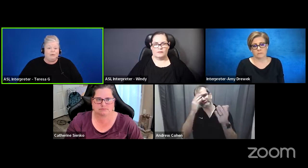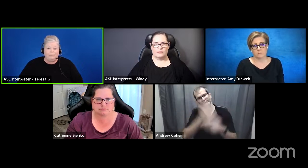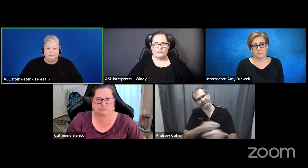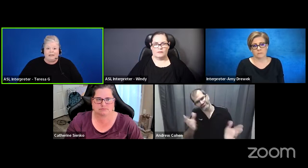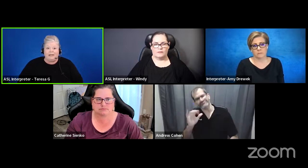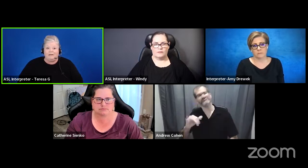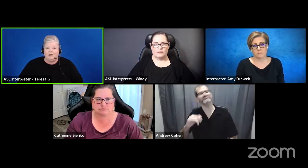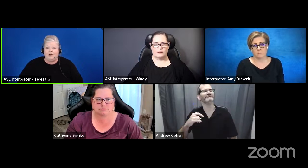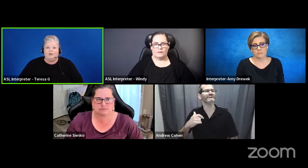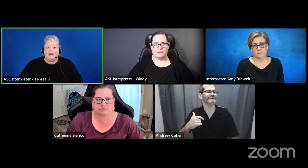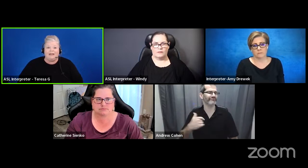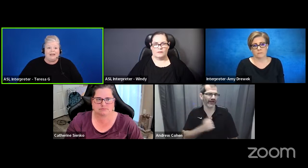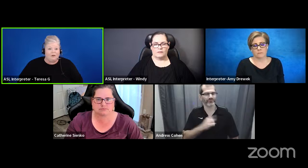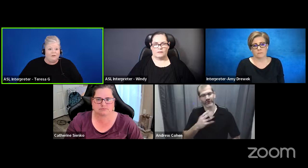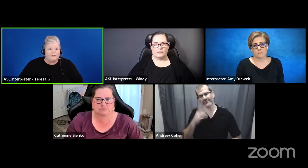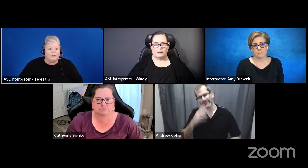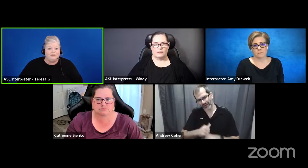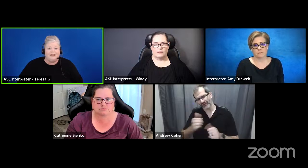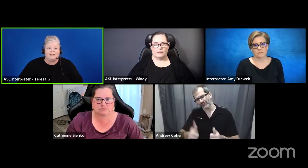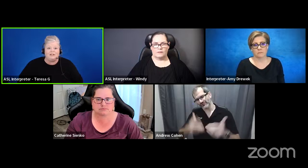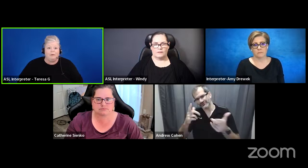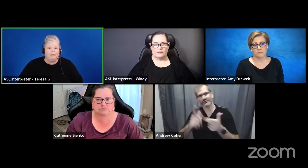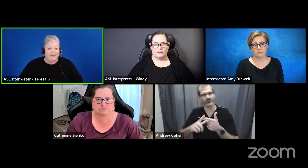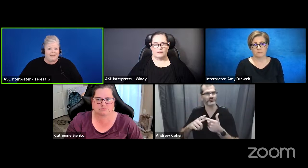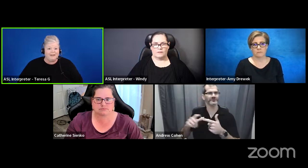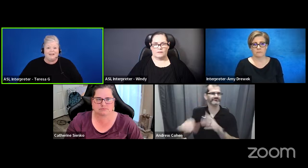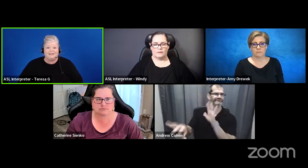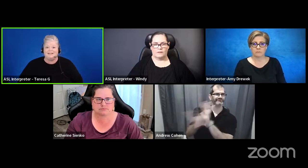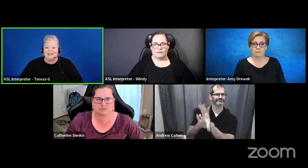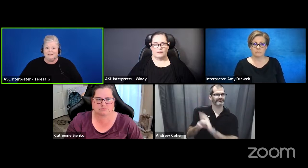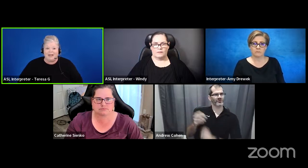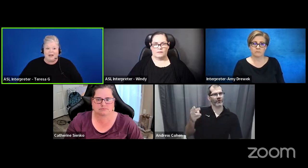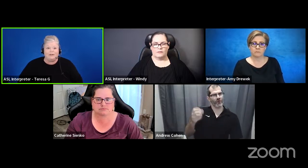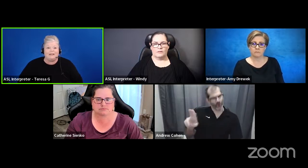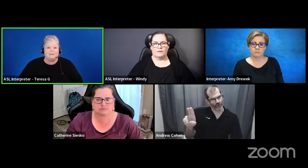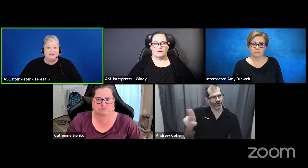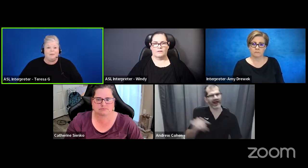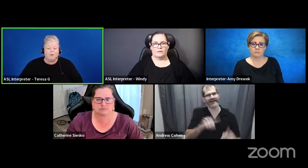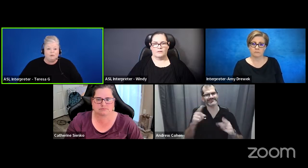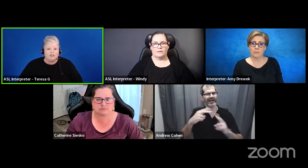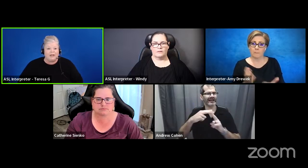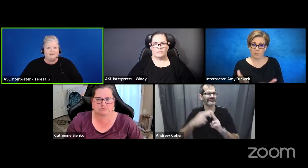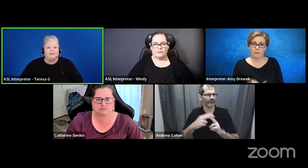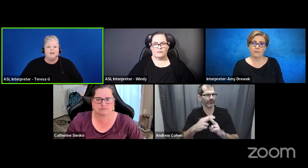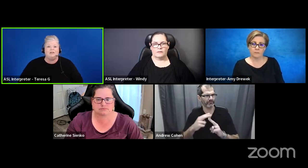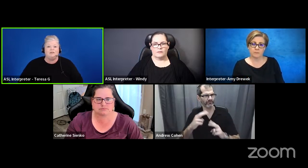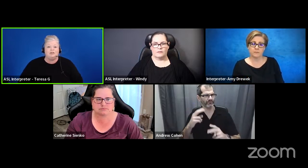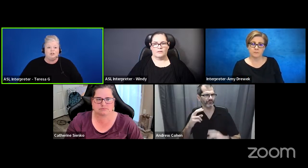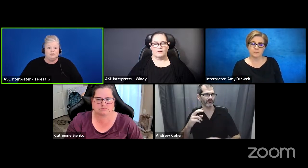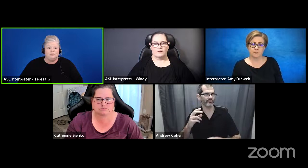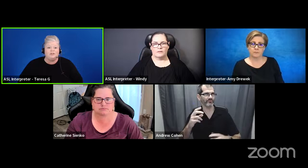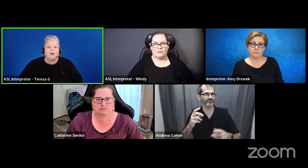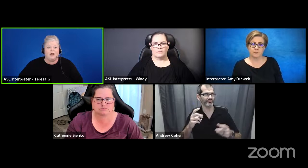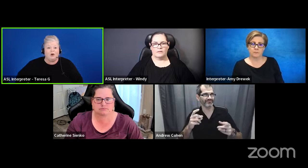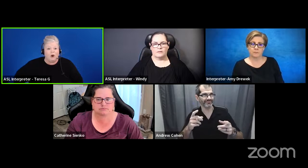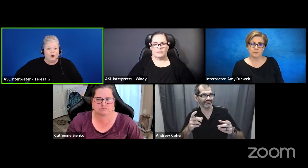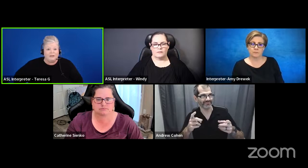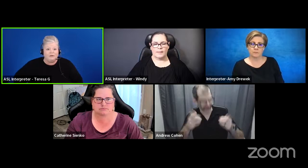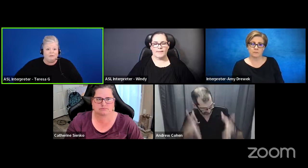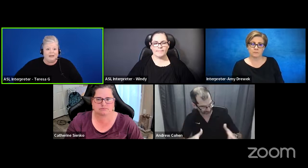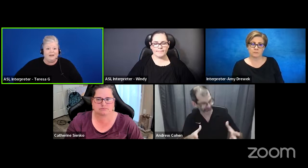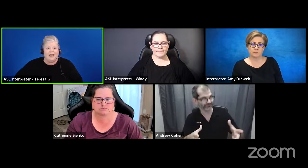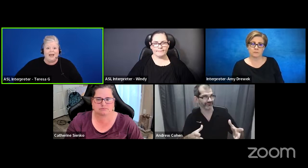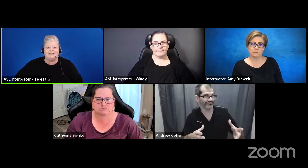be probably a great kickoff. So I would like to go ahead and state that I would like to make a motion to choose